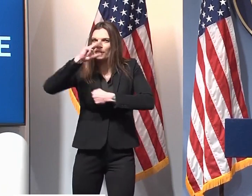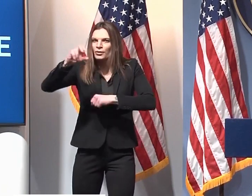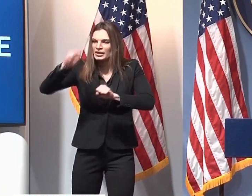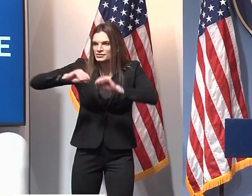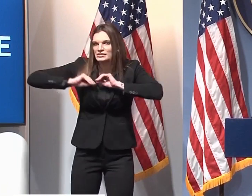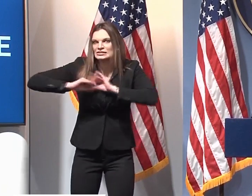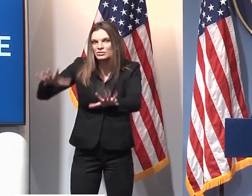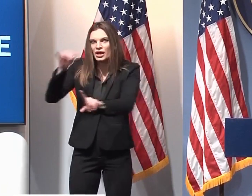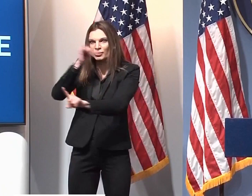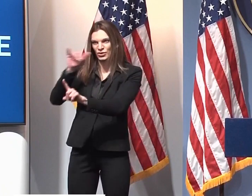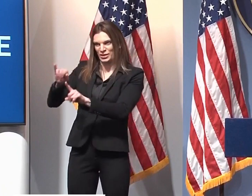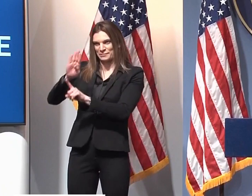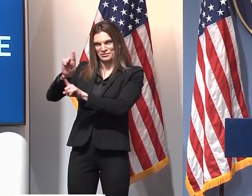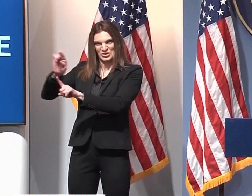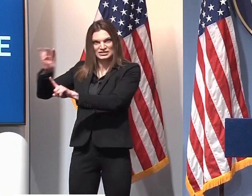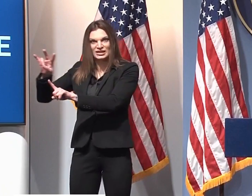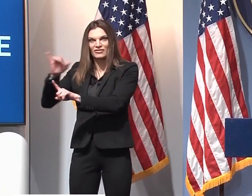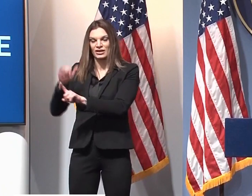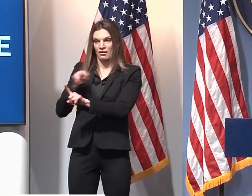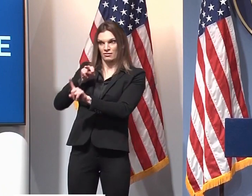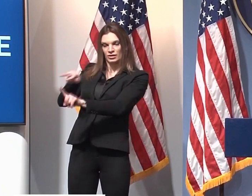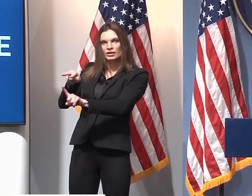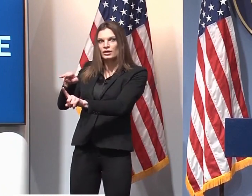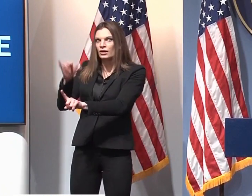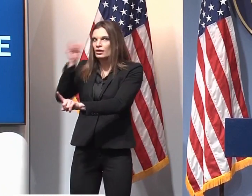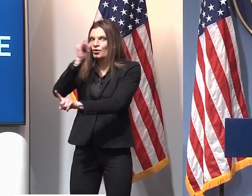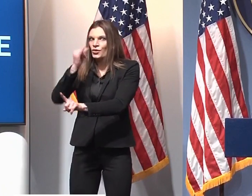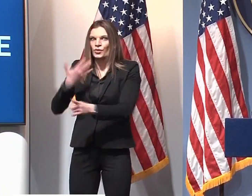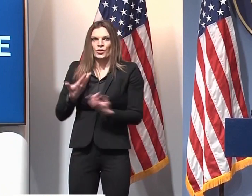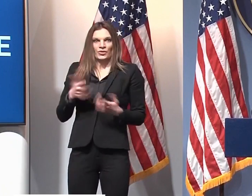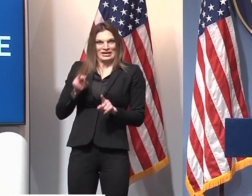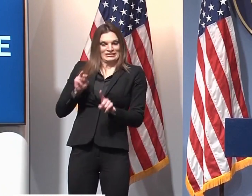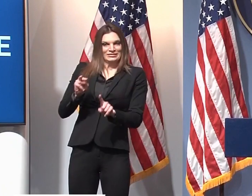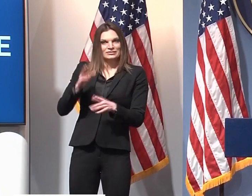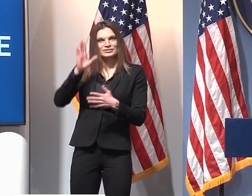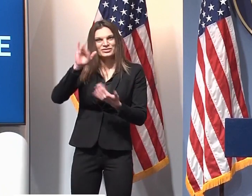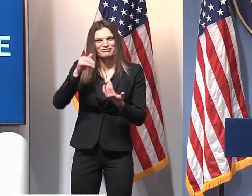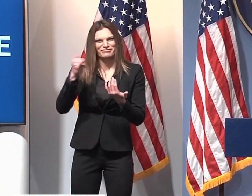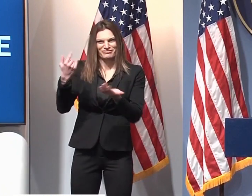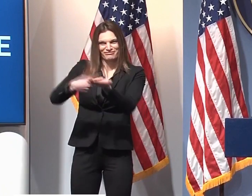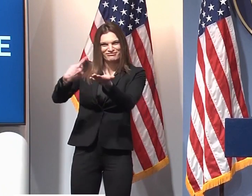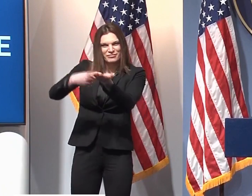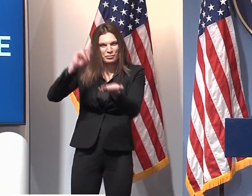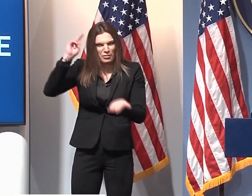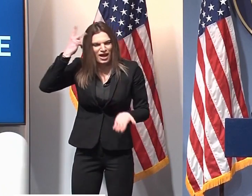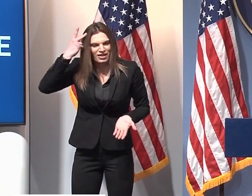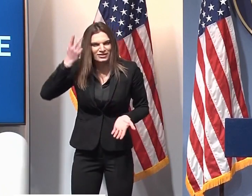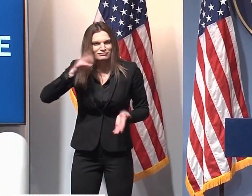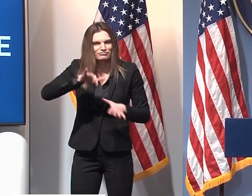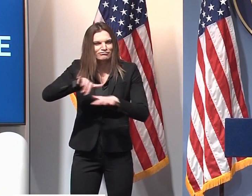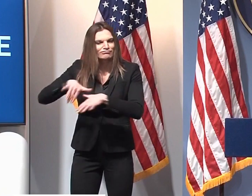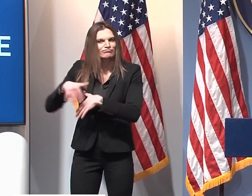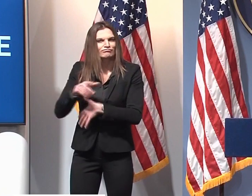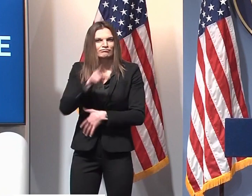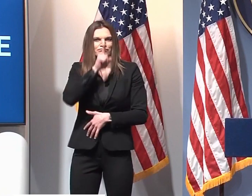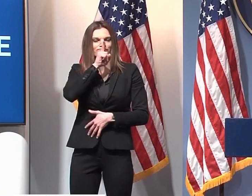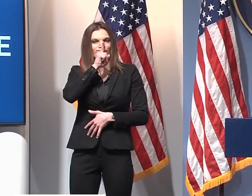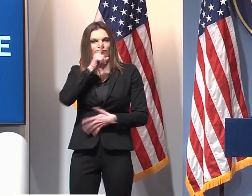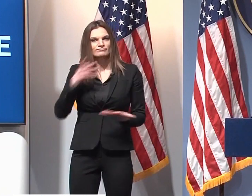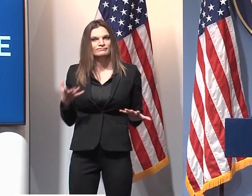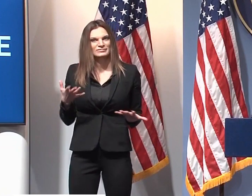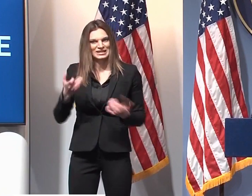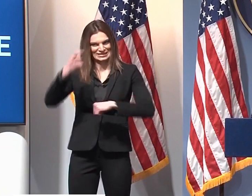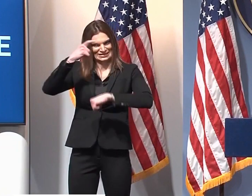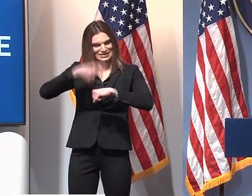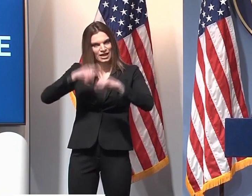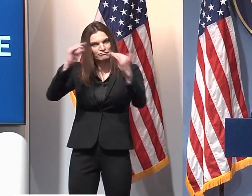I am concerned that politicians are trying to cut corners when we need an all-hands-on-deck, full-court press to